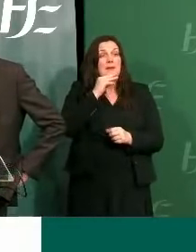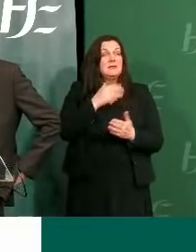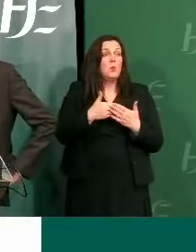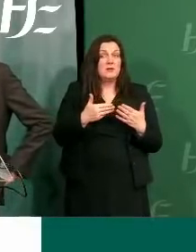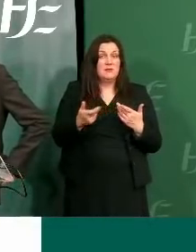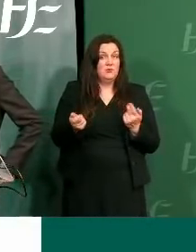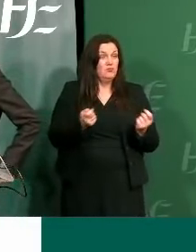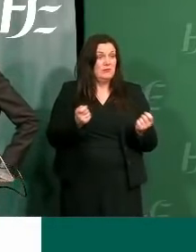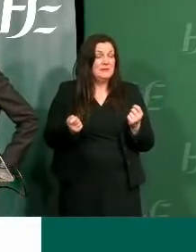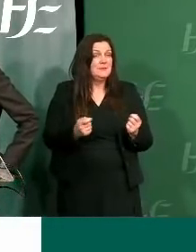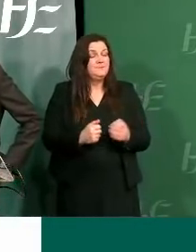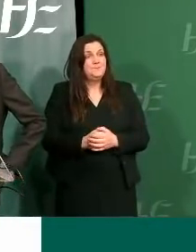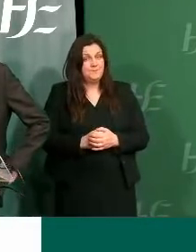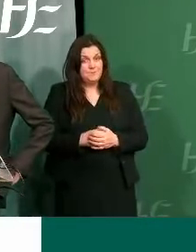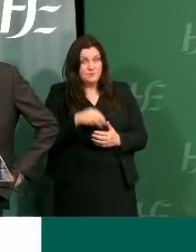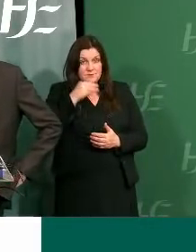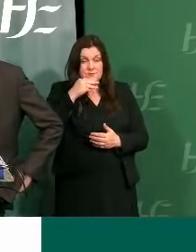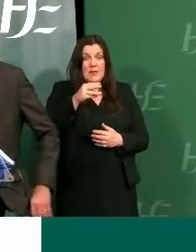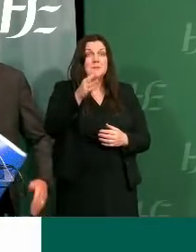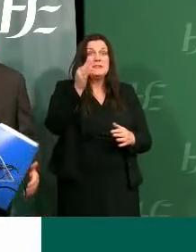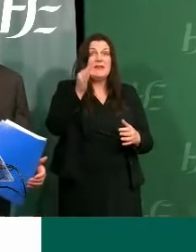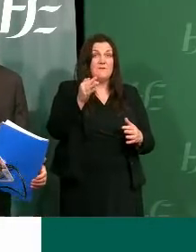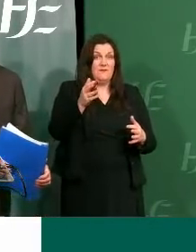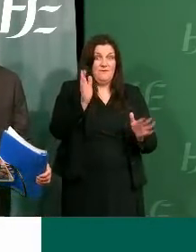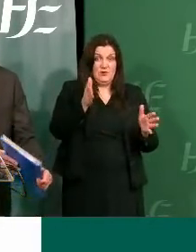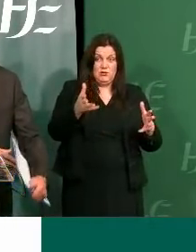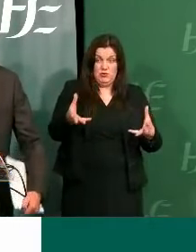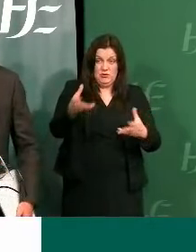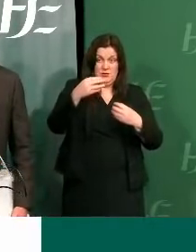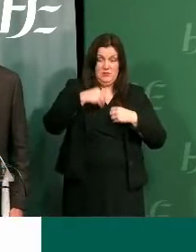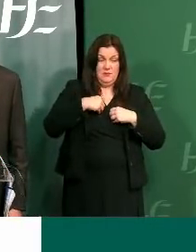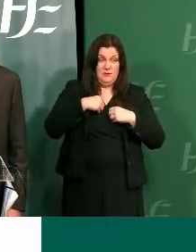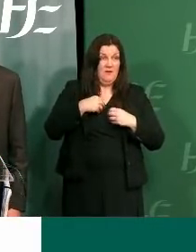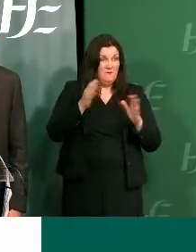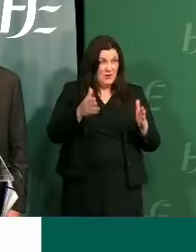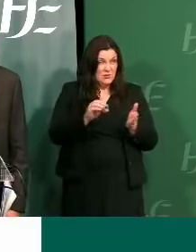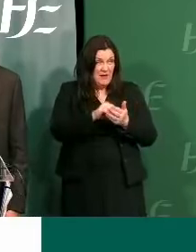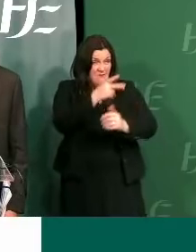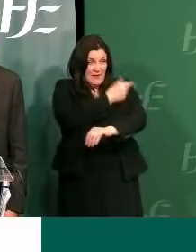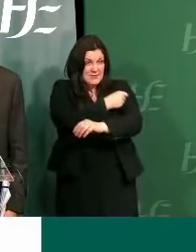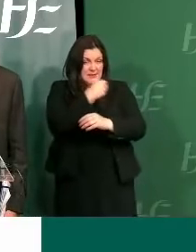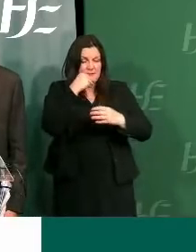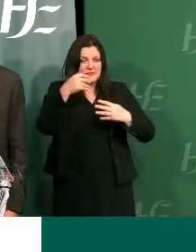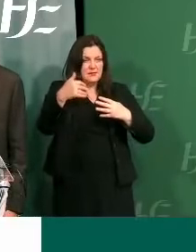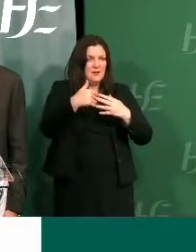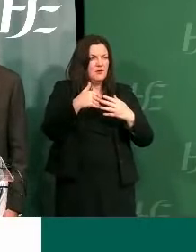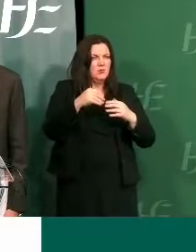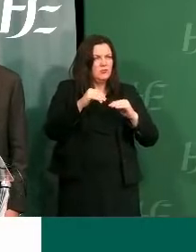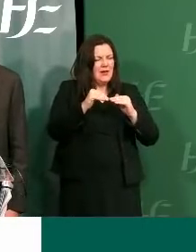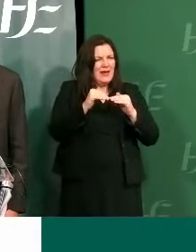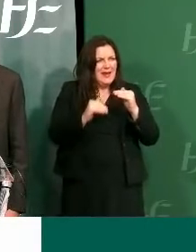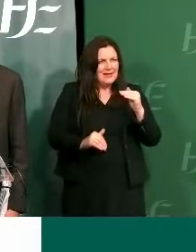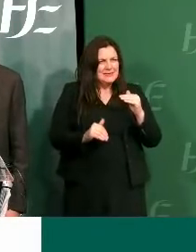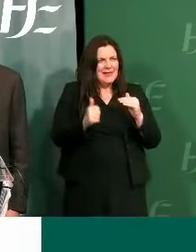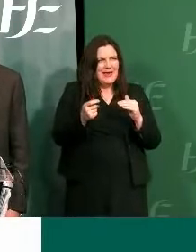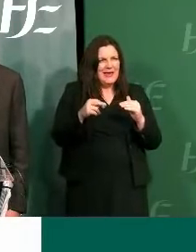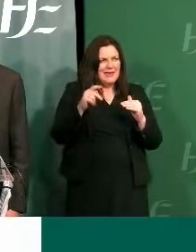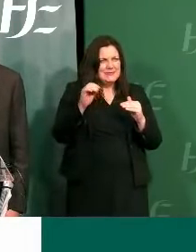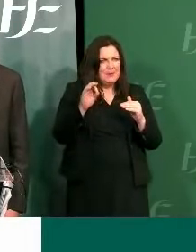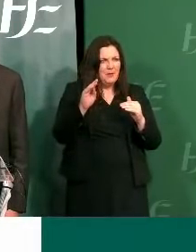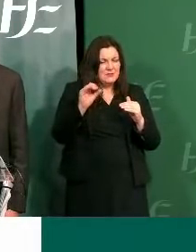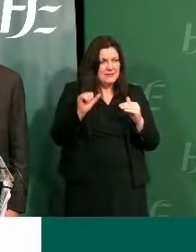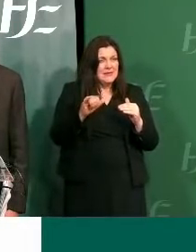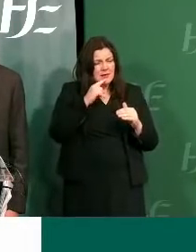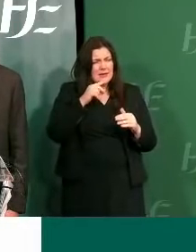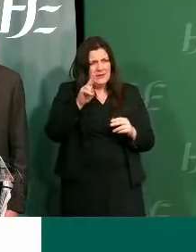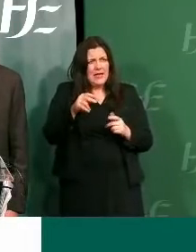that doesn't mean that huge drop in antibodies doesn't necessarily reflect the clinical response and how more